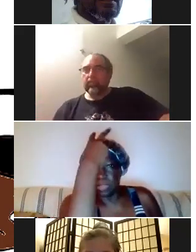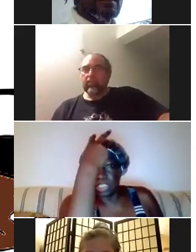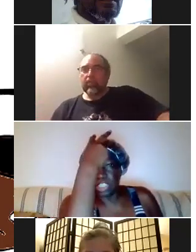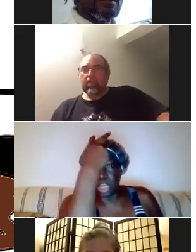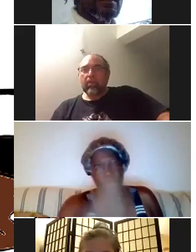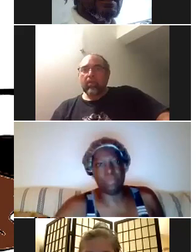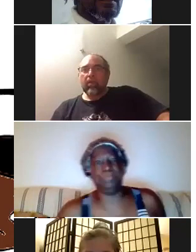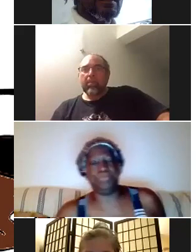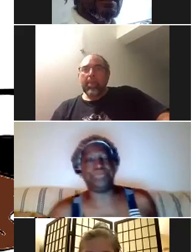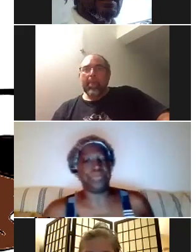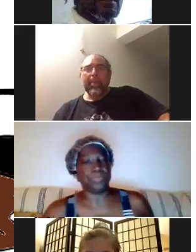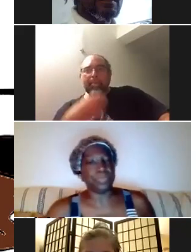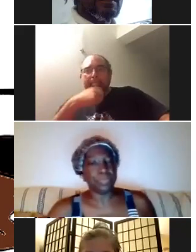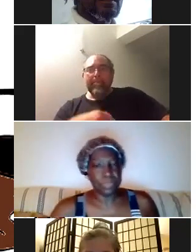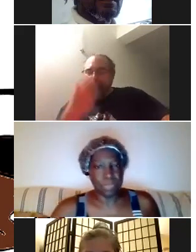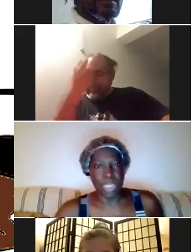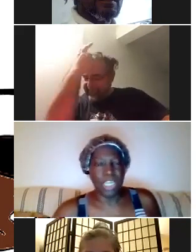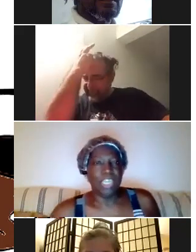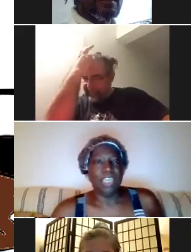Goatee horns. Goat.